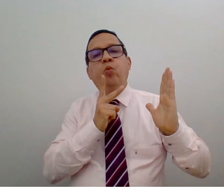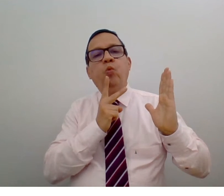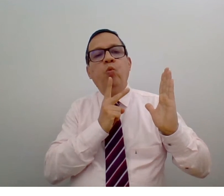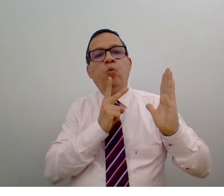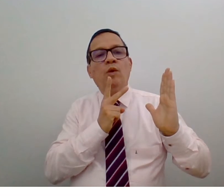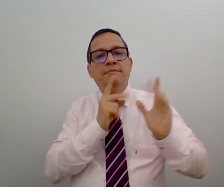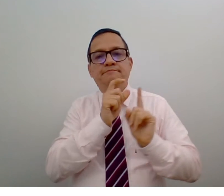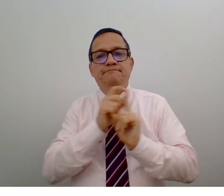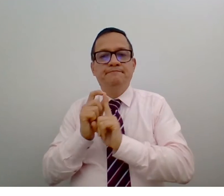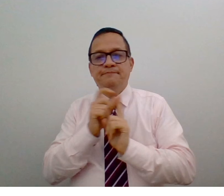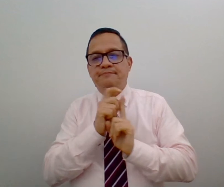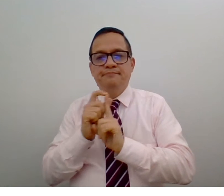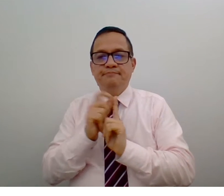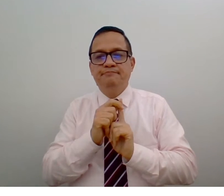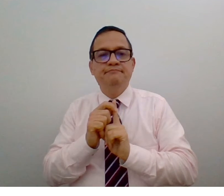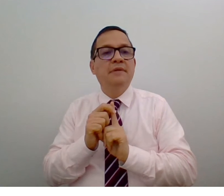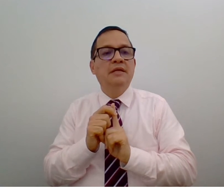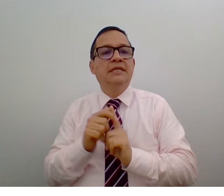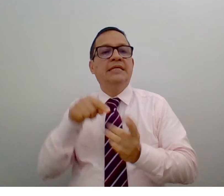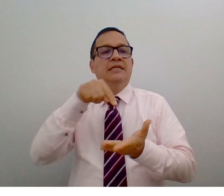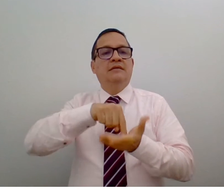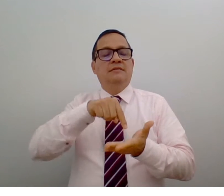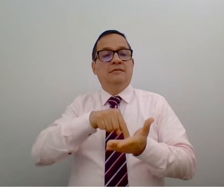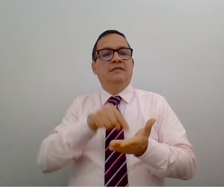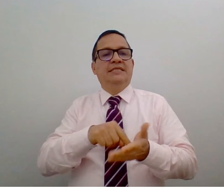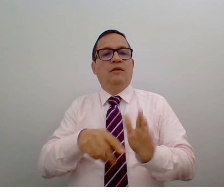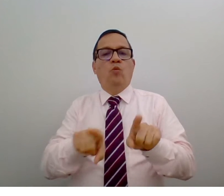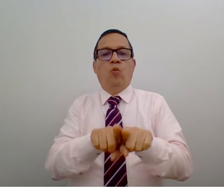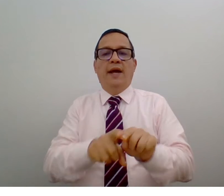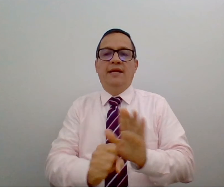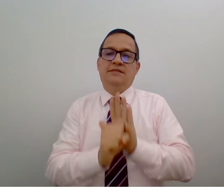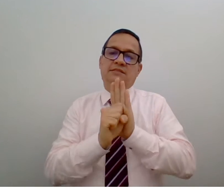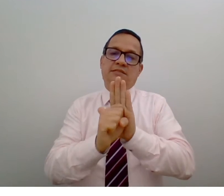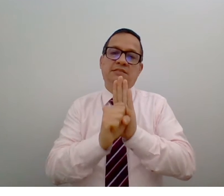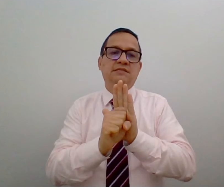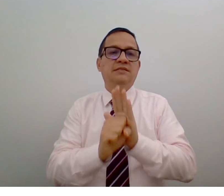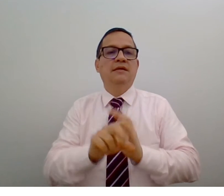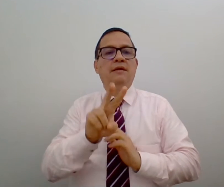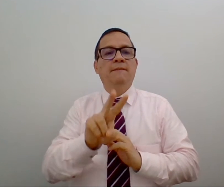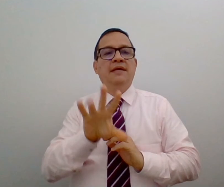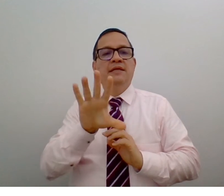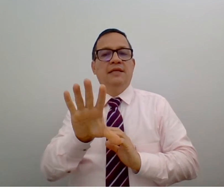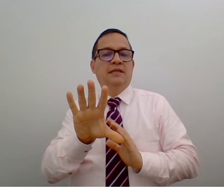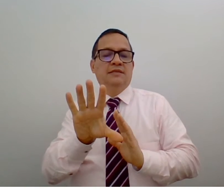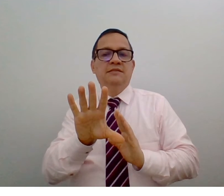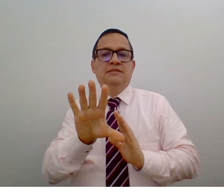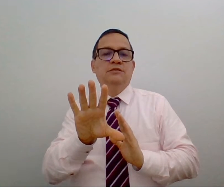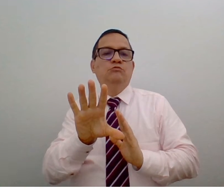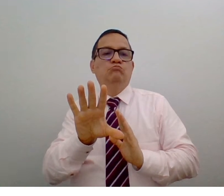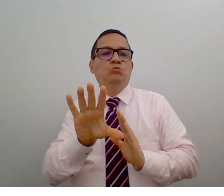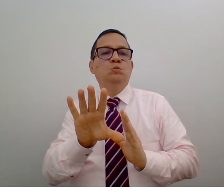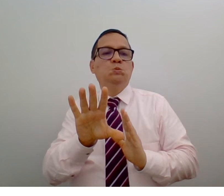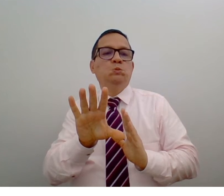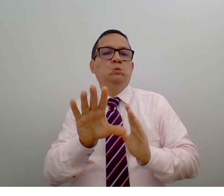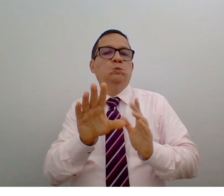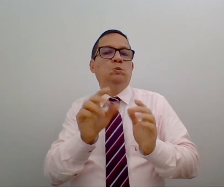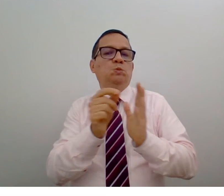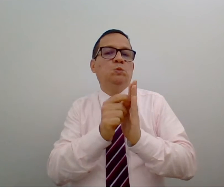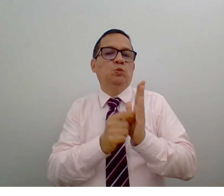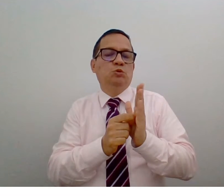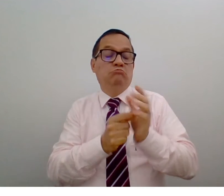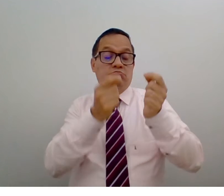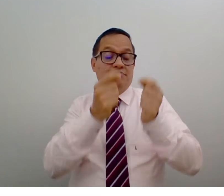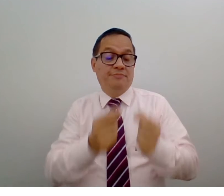vocabulary. This criterion represents 25 points of the total